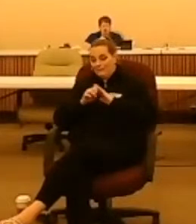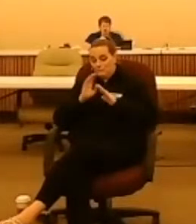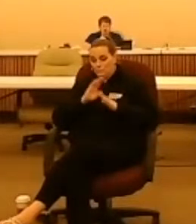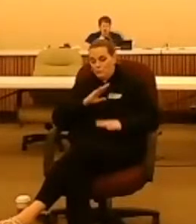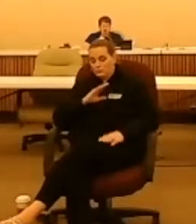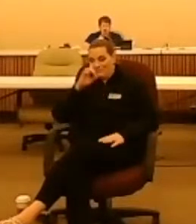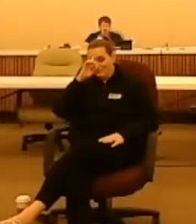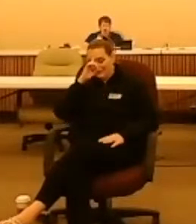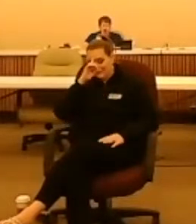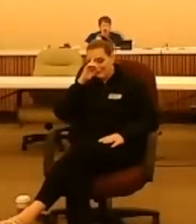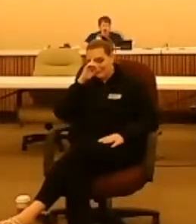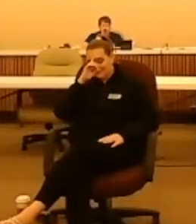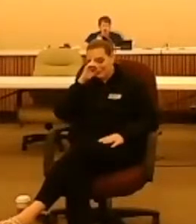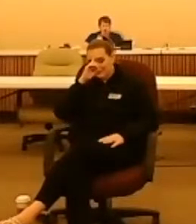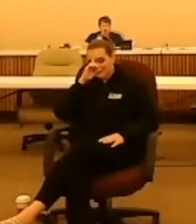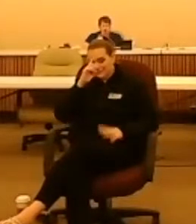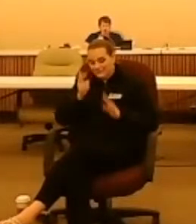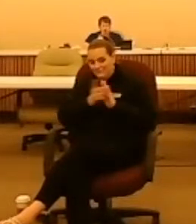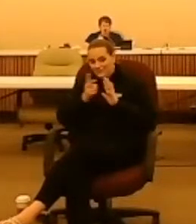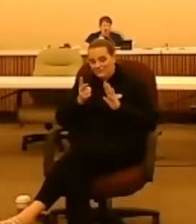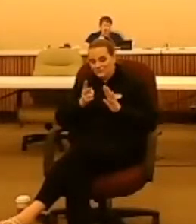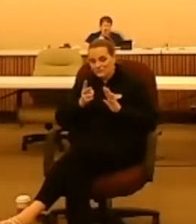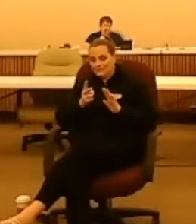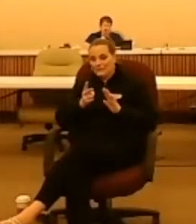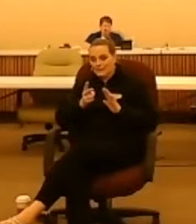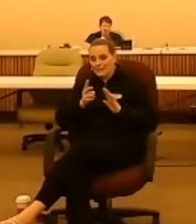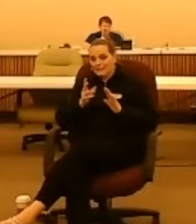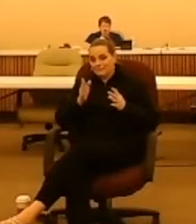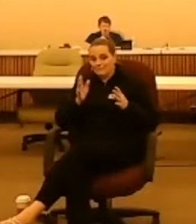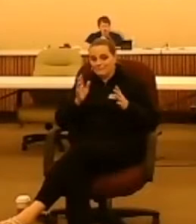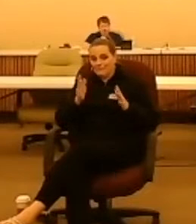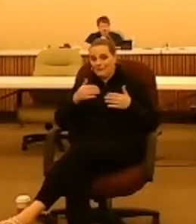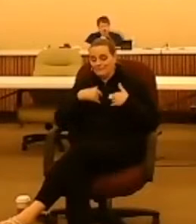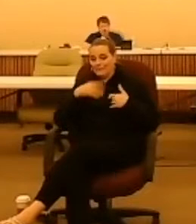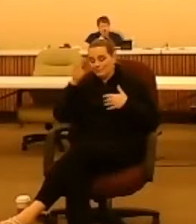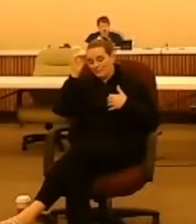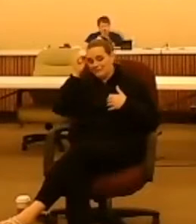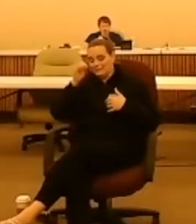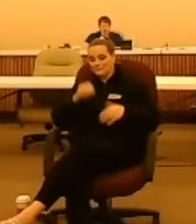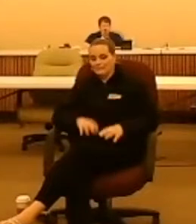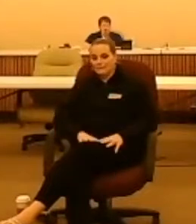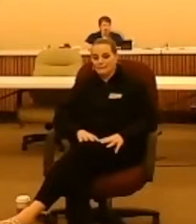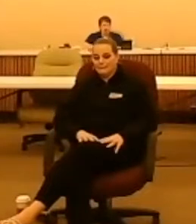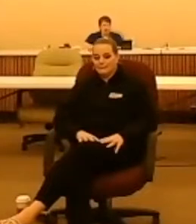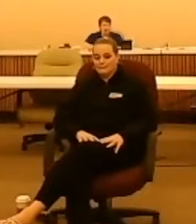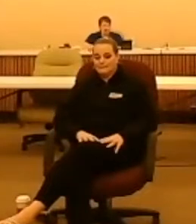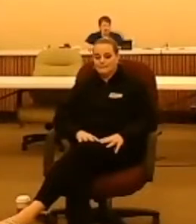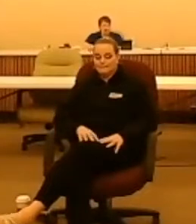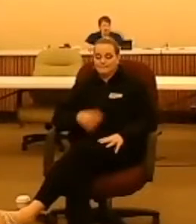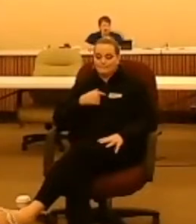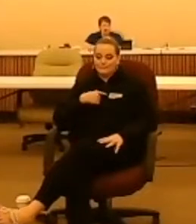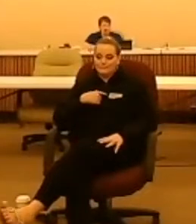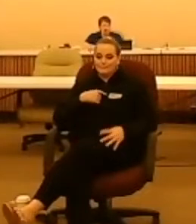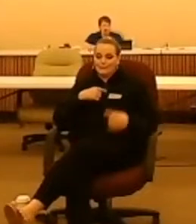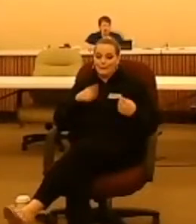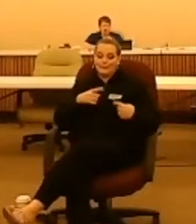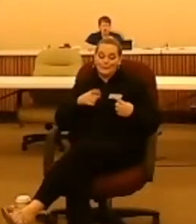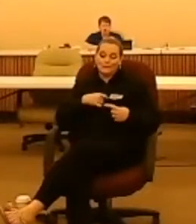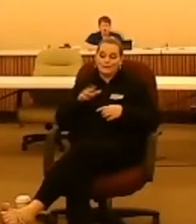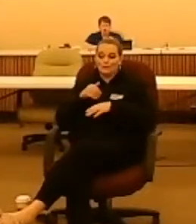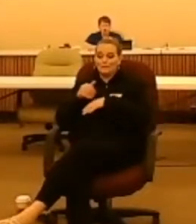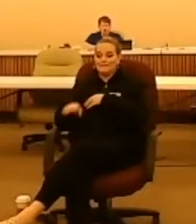it's in violation and does have that opinion, I would argue that it should go to the town board